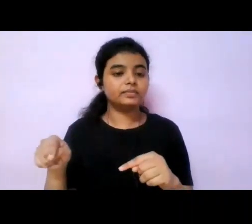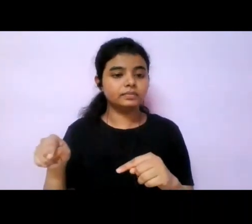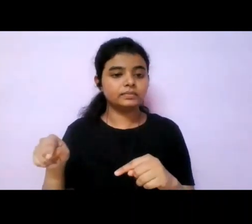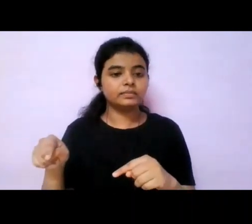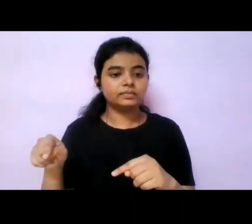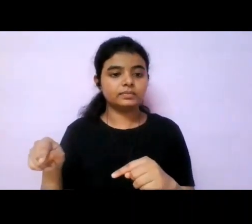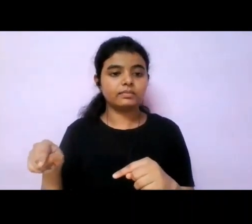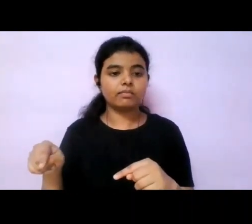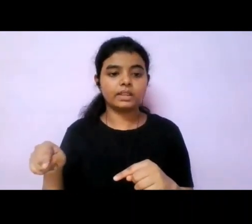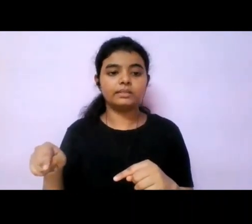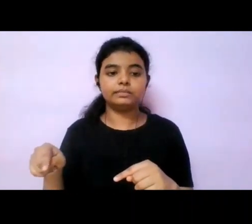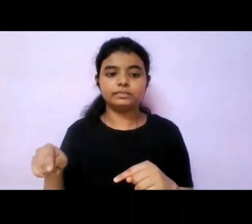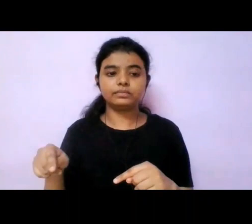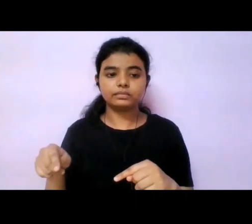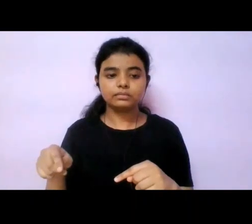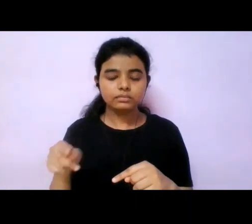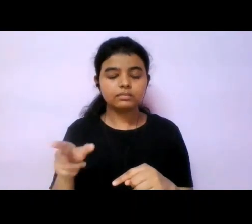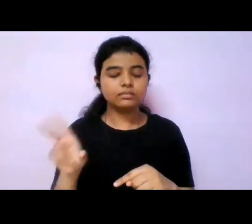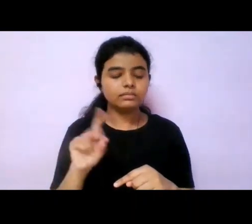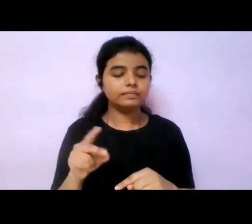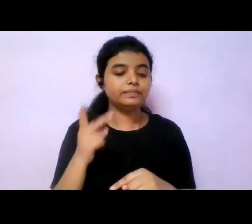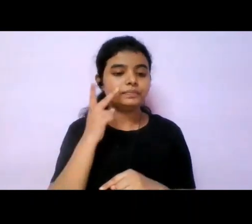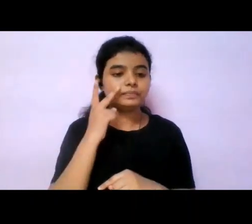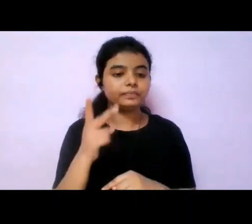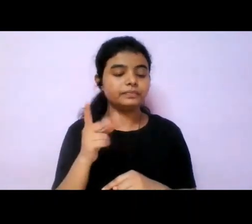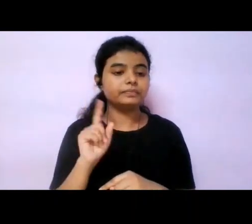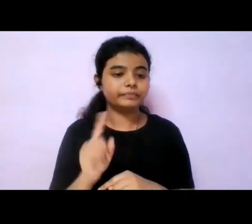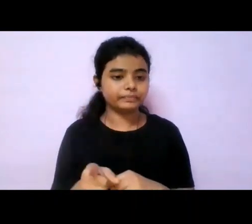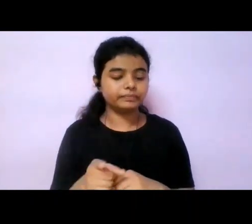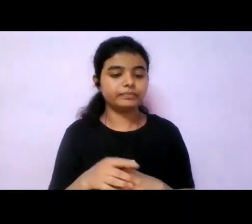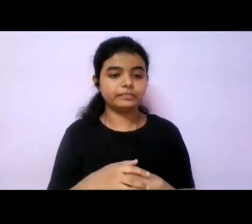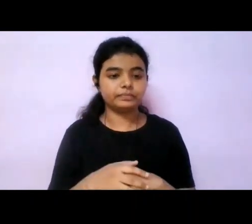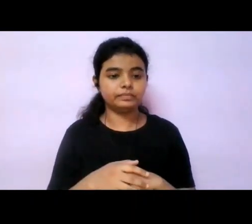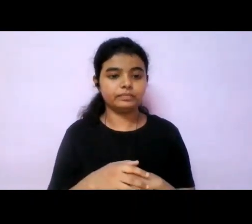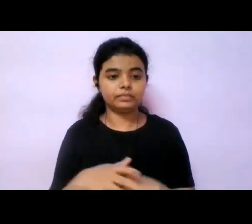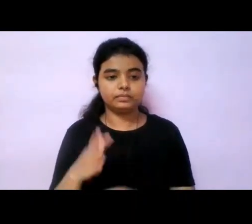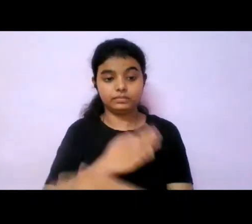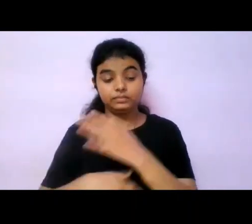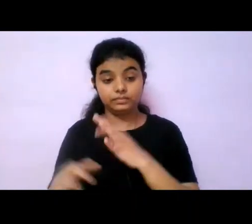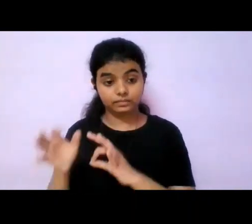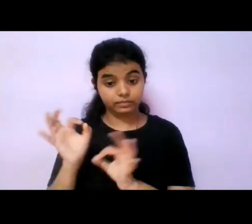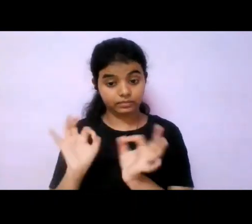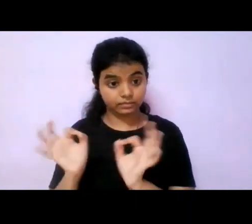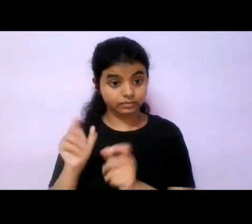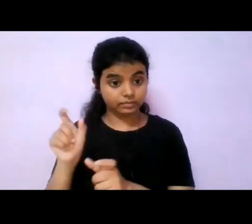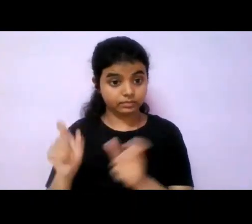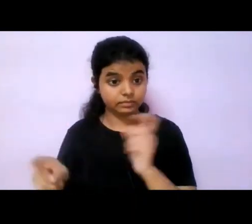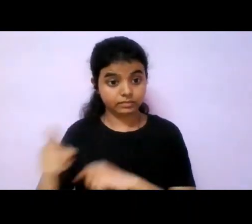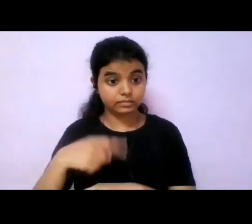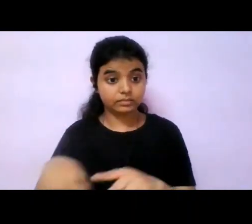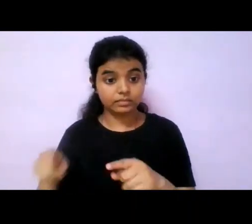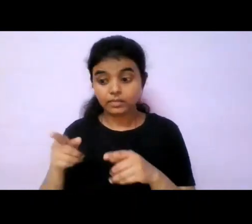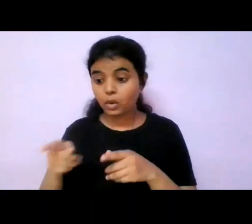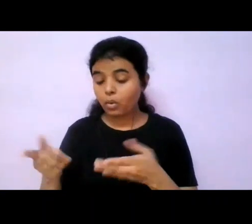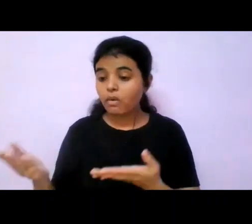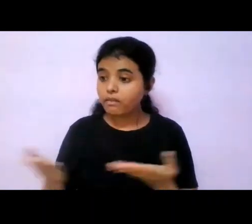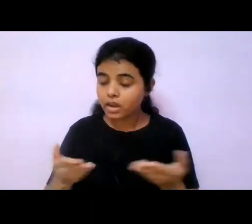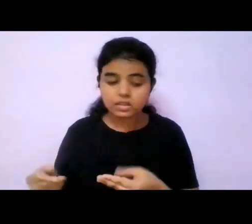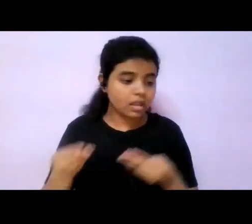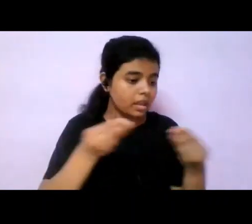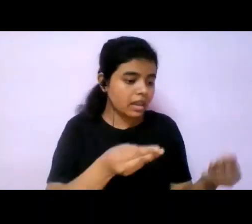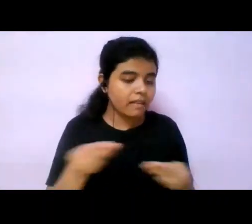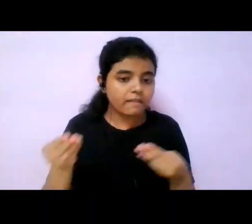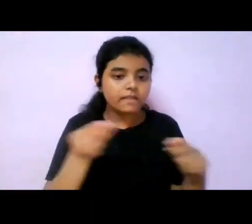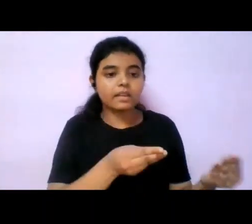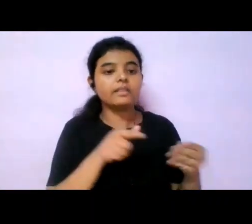need to, I take that point on, right? Absolutely. And non-disabled people themselves have to spend some, do some serious